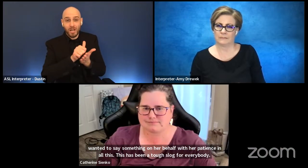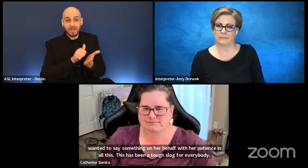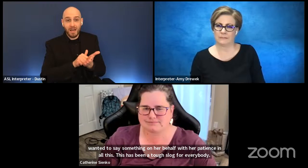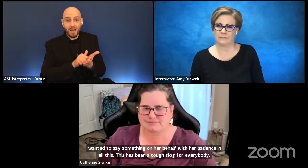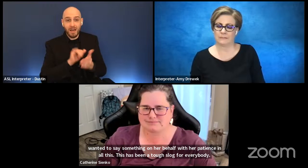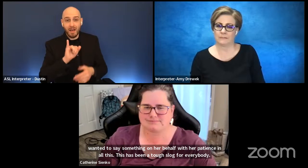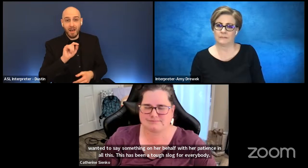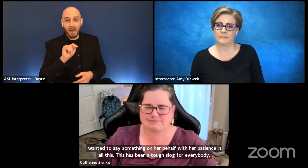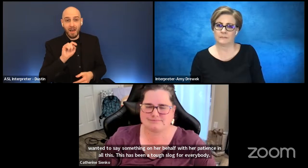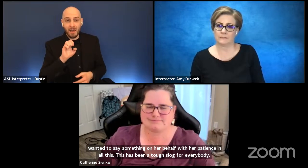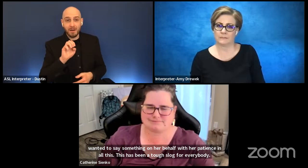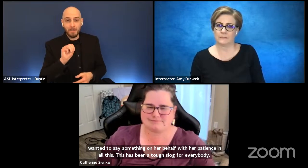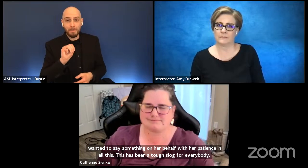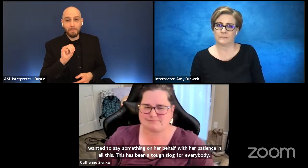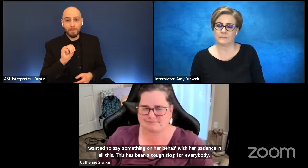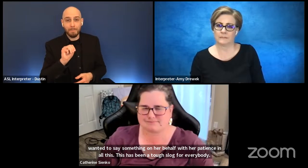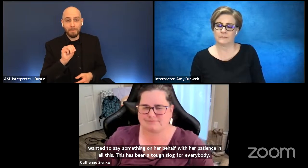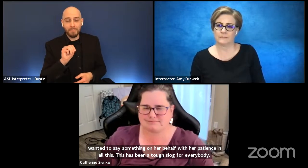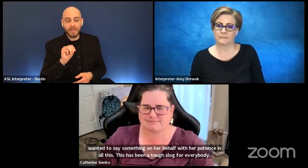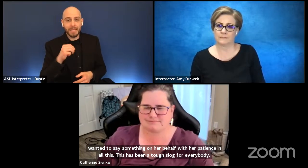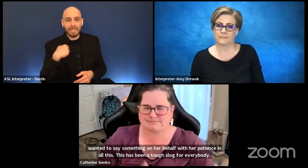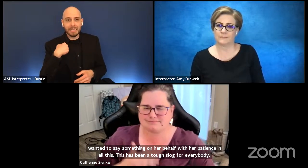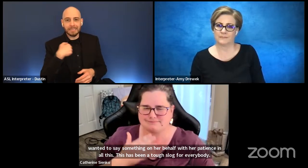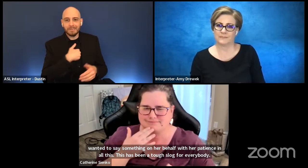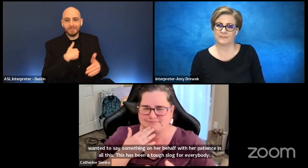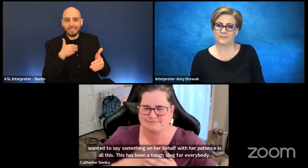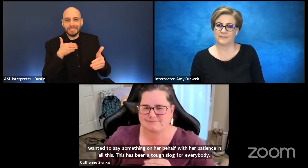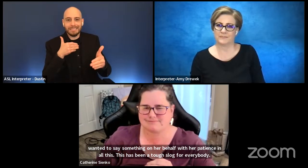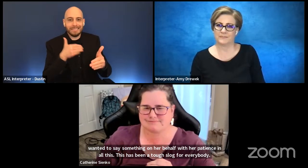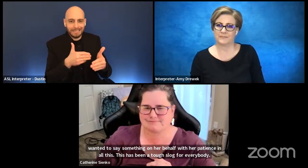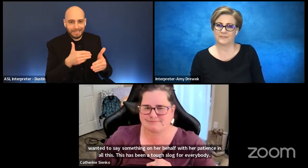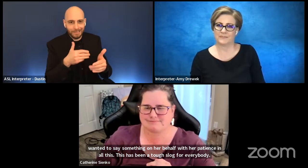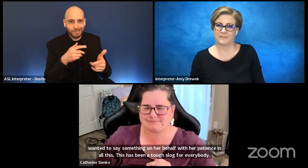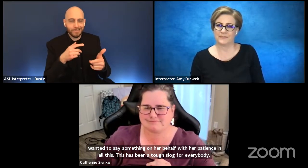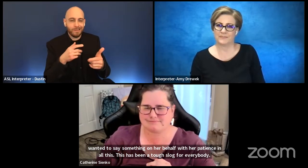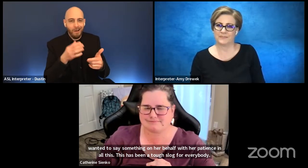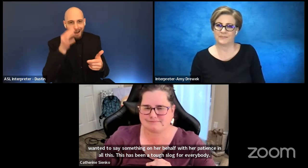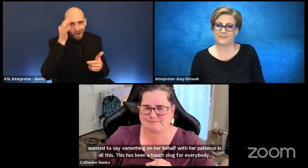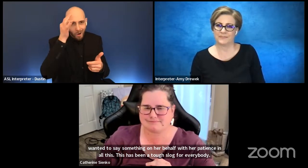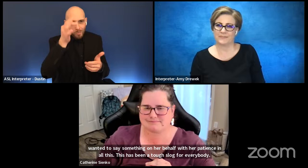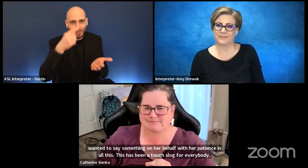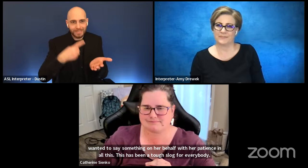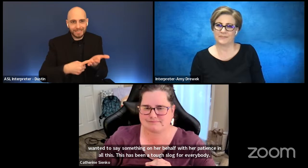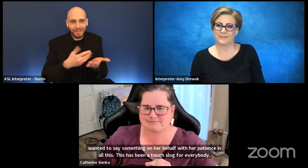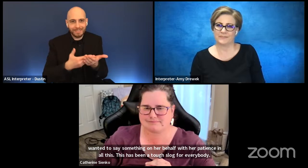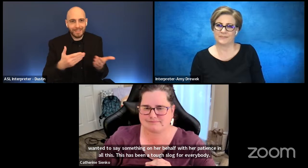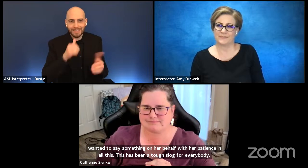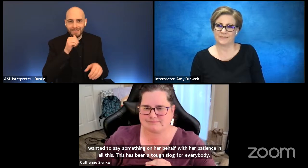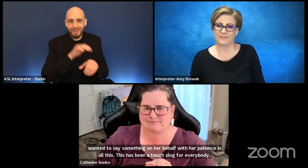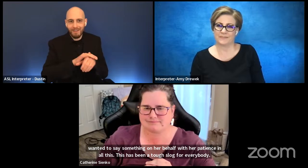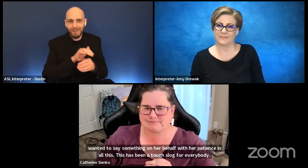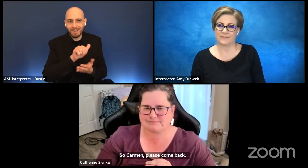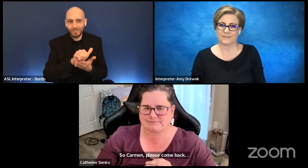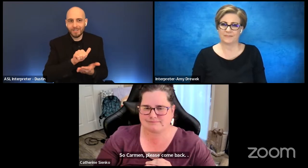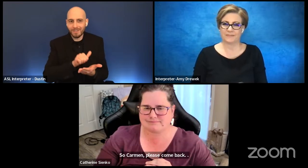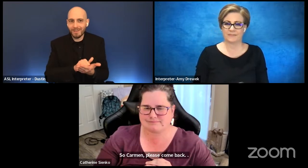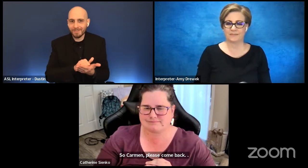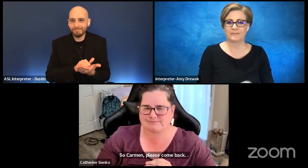agenda. We are getting close to discussion of items that are not agendized.